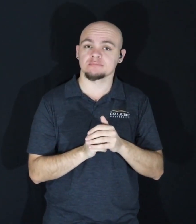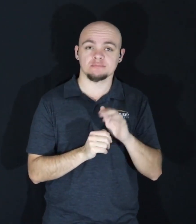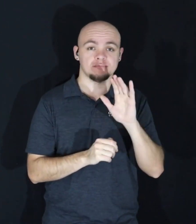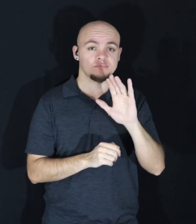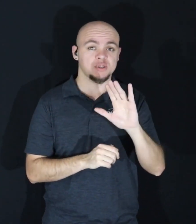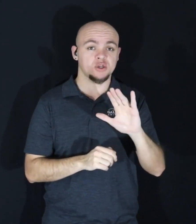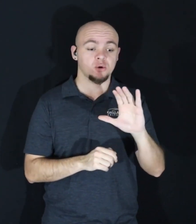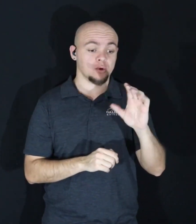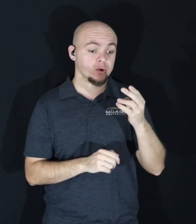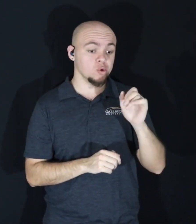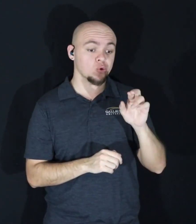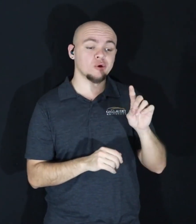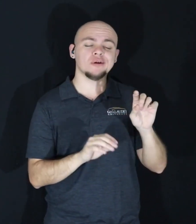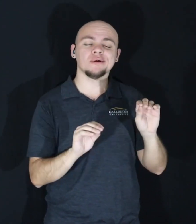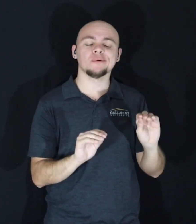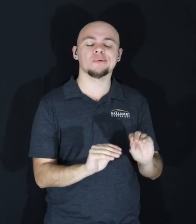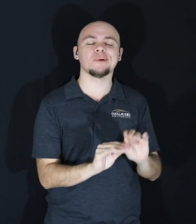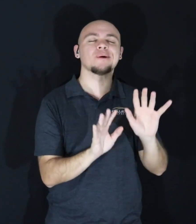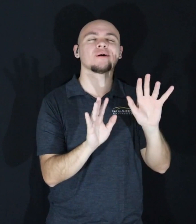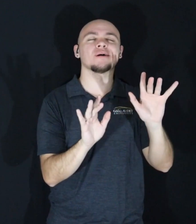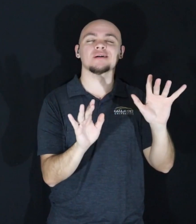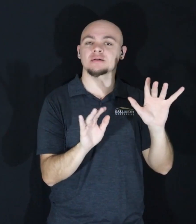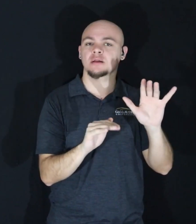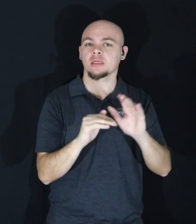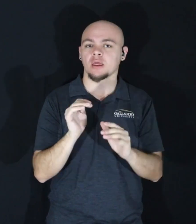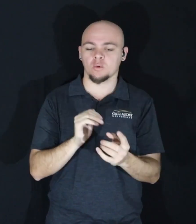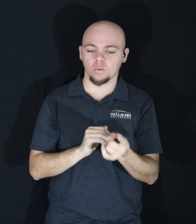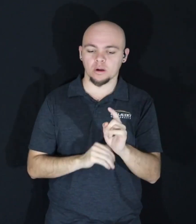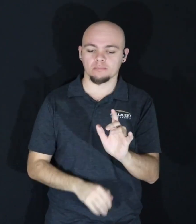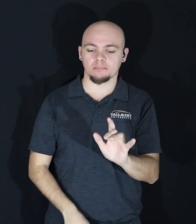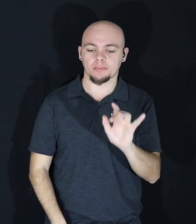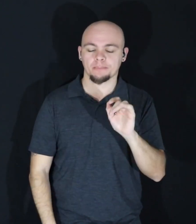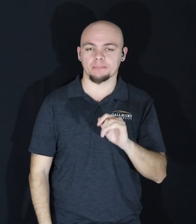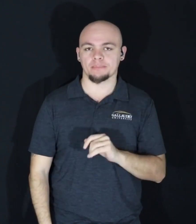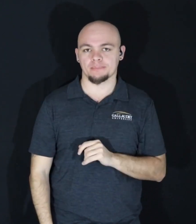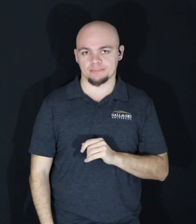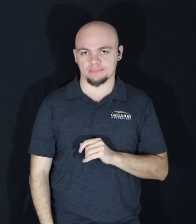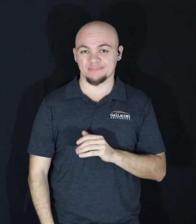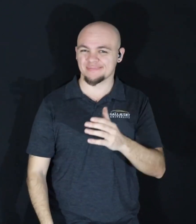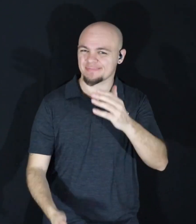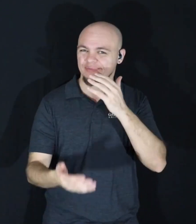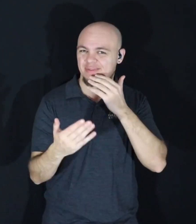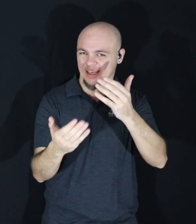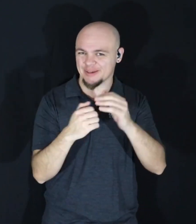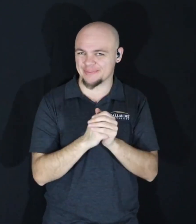is a chord than a note alone? Thank you.